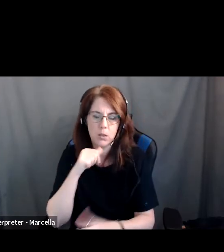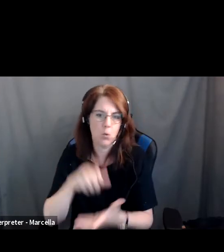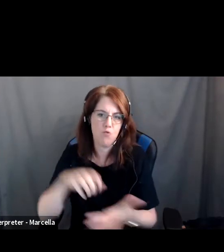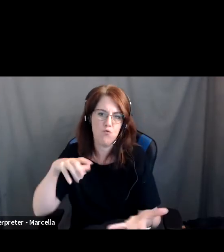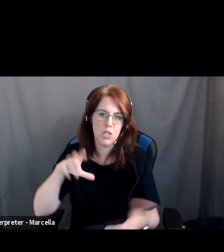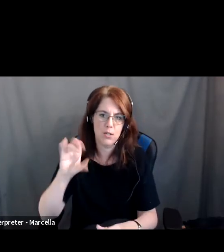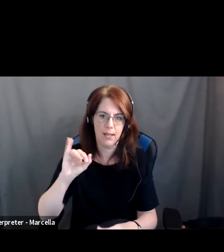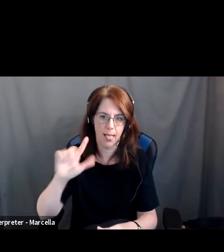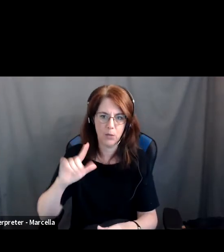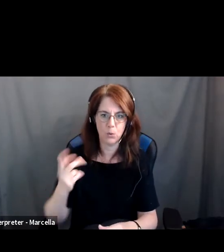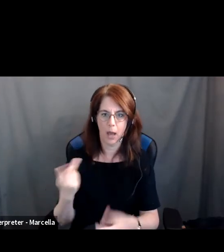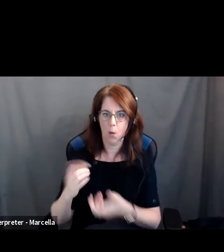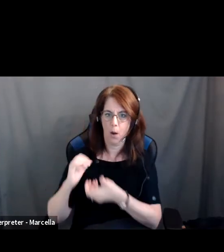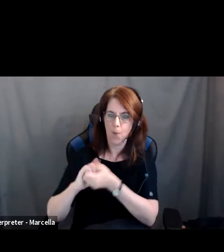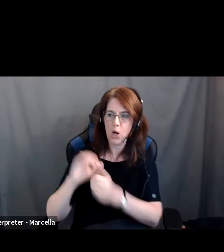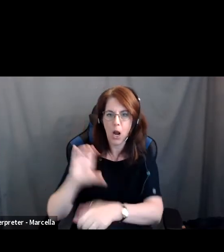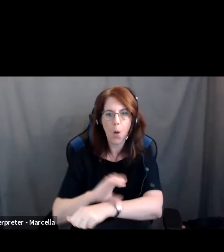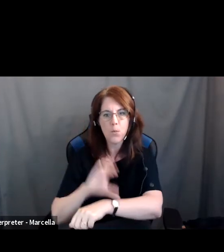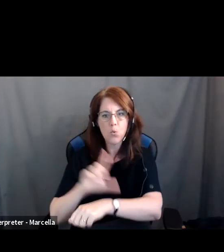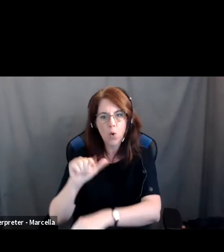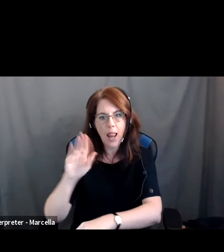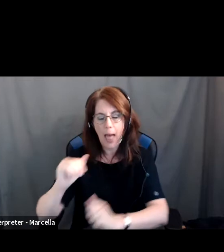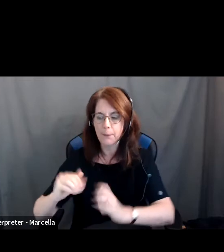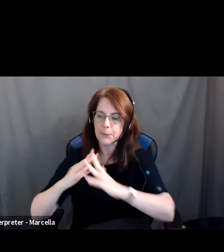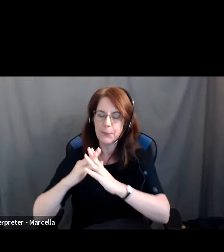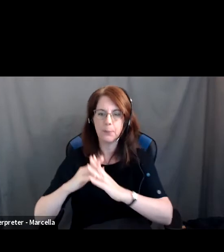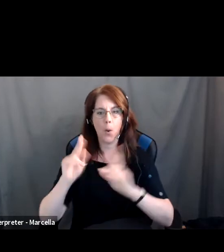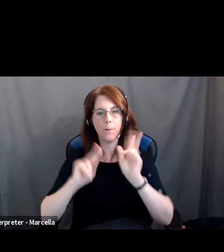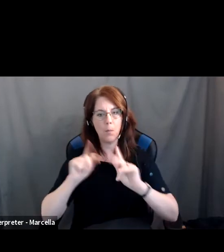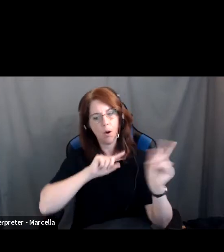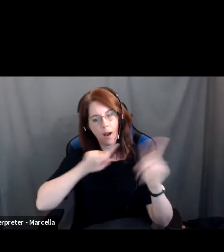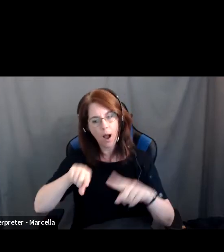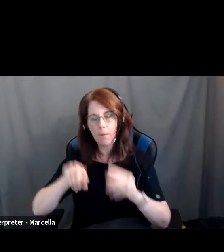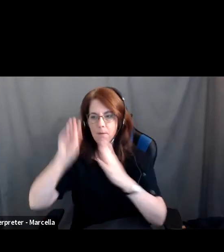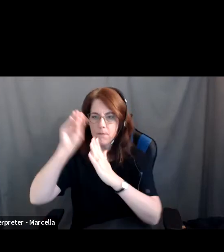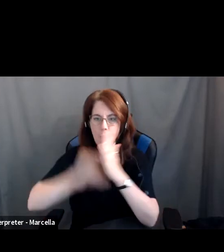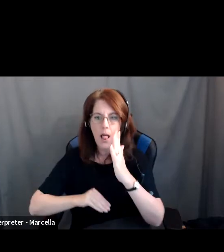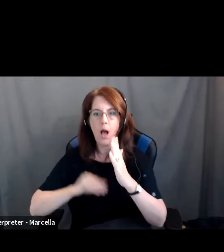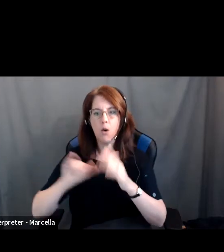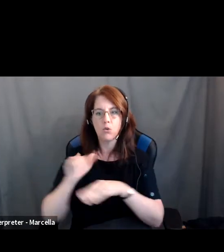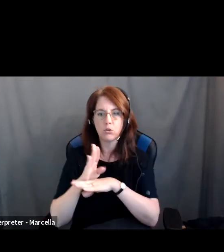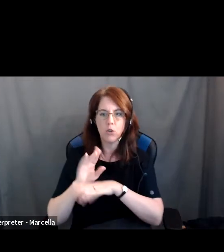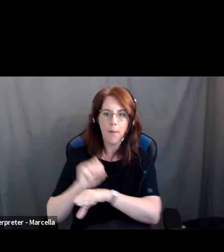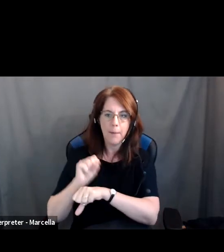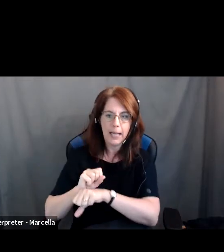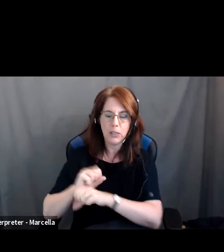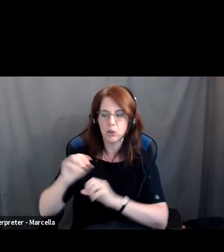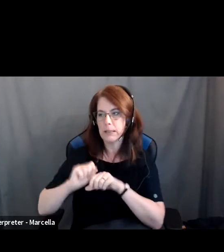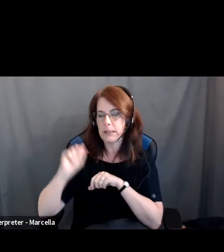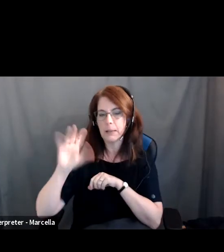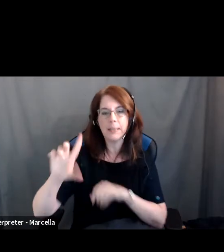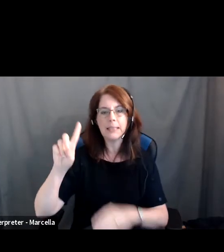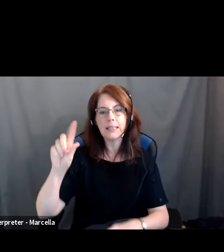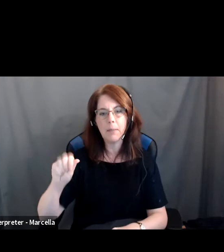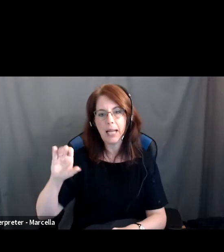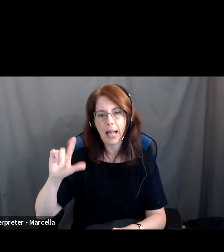we're partnering to start a computer lab for individuals to be able to come and fill out job applications and submit disability claims and just be